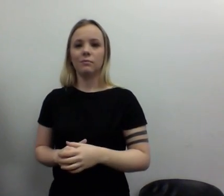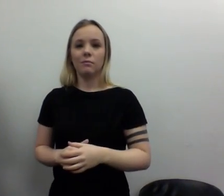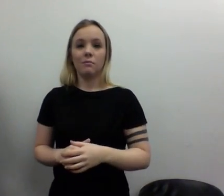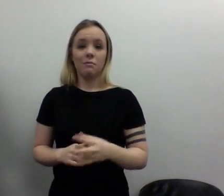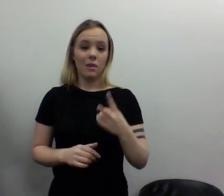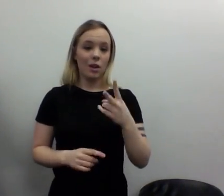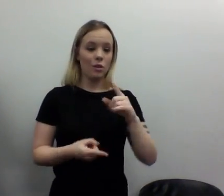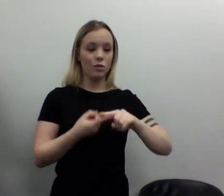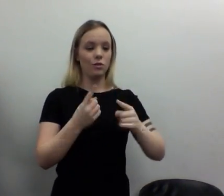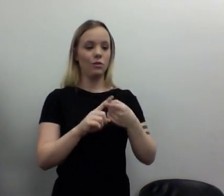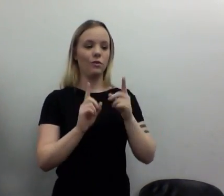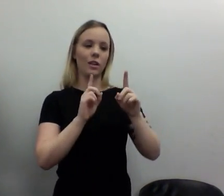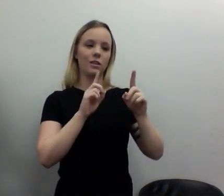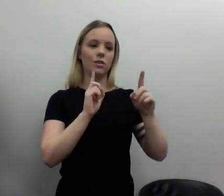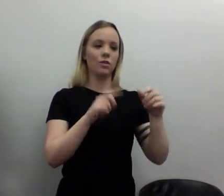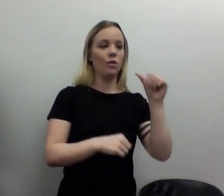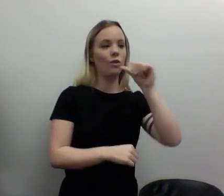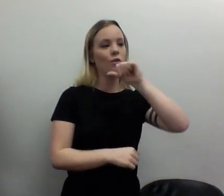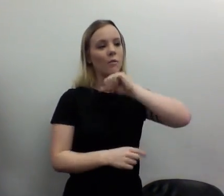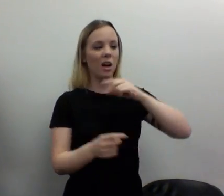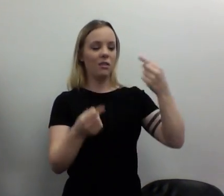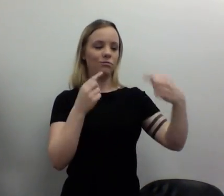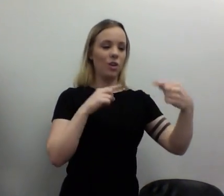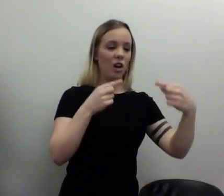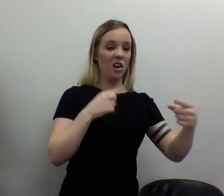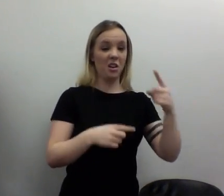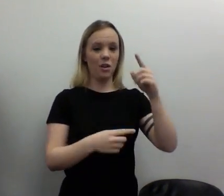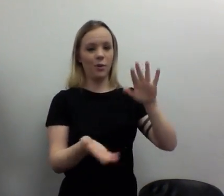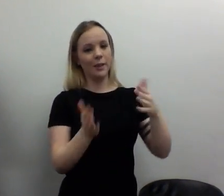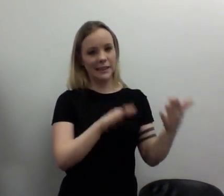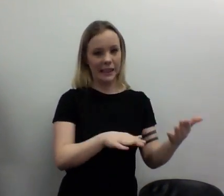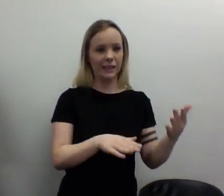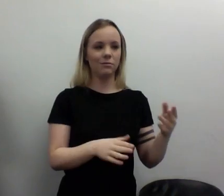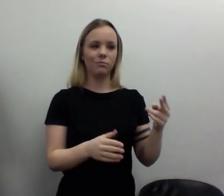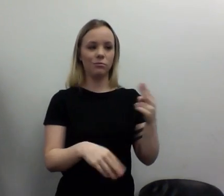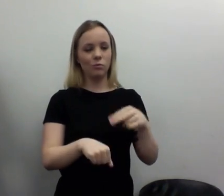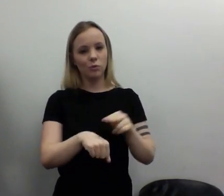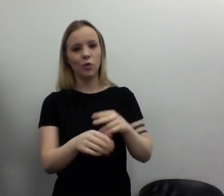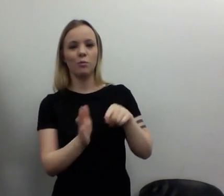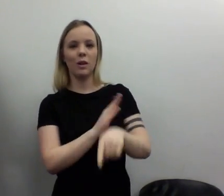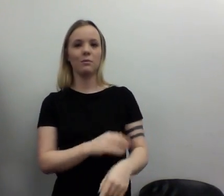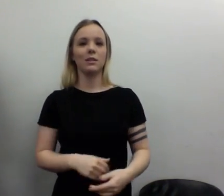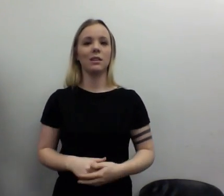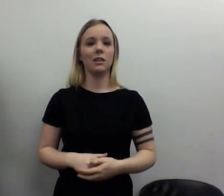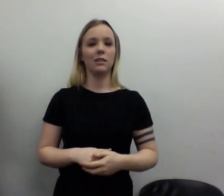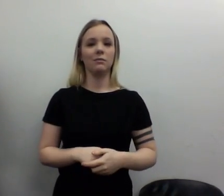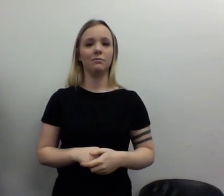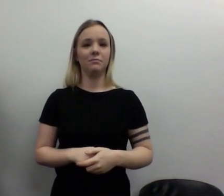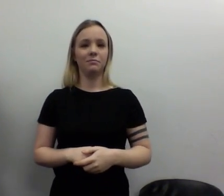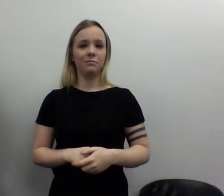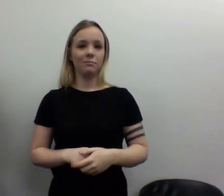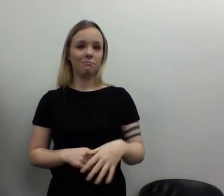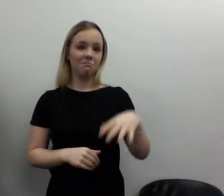dead. Normal homicides. They have stable characteristics and have had for years. It's a male activity. About 85% of all of